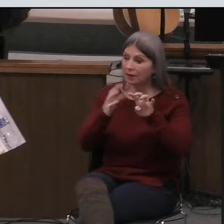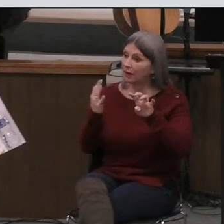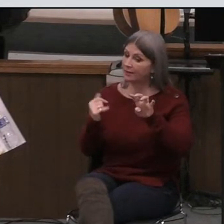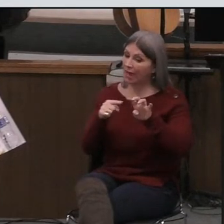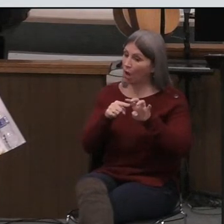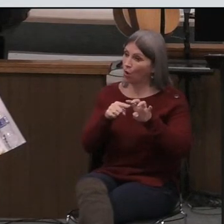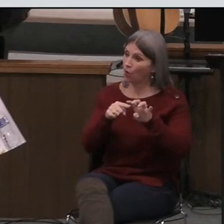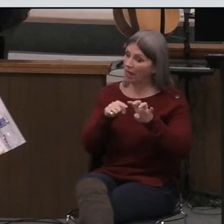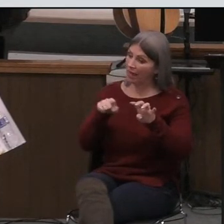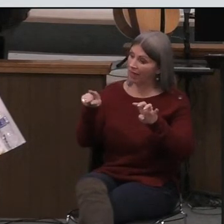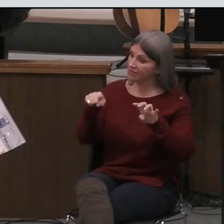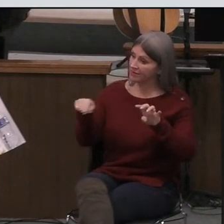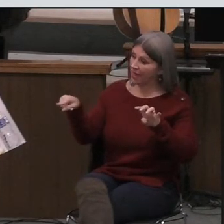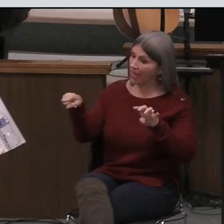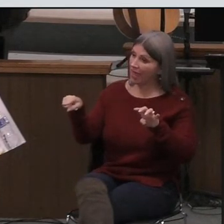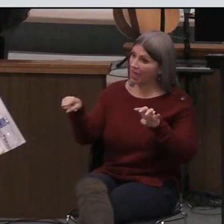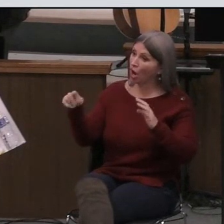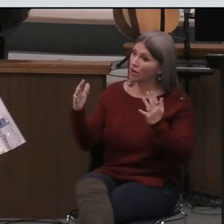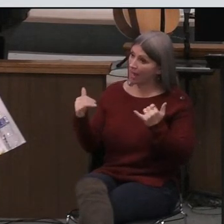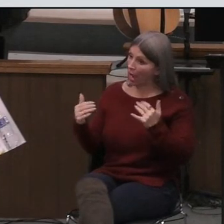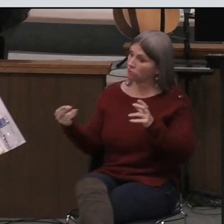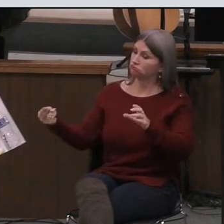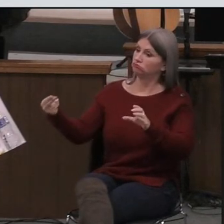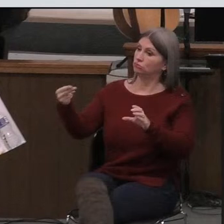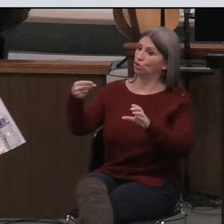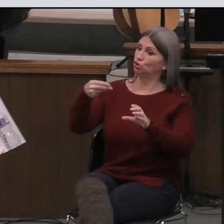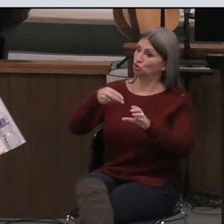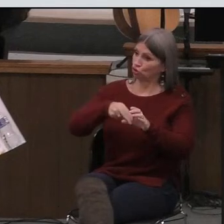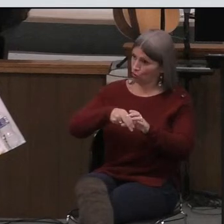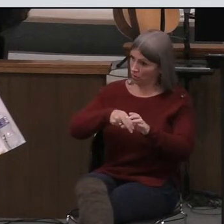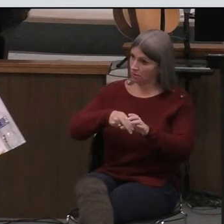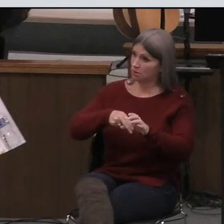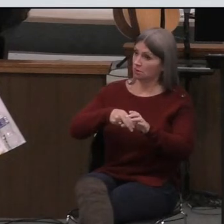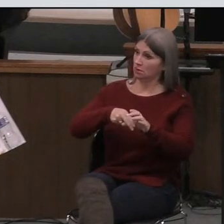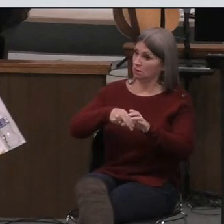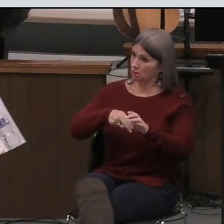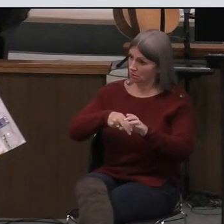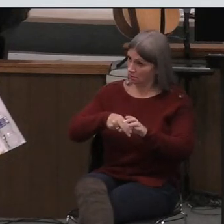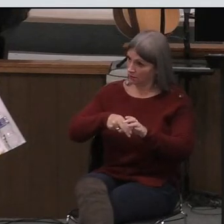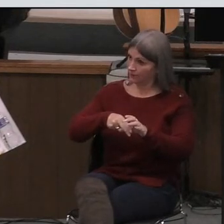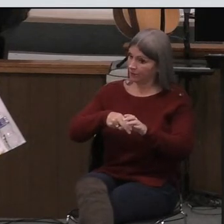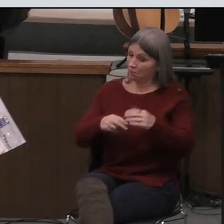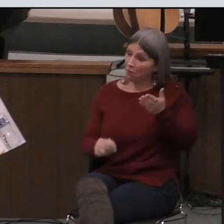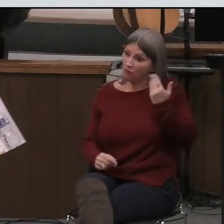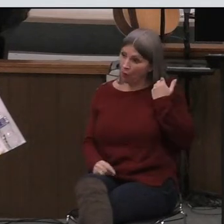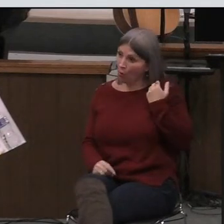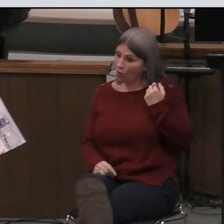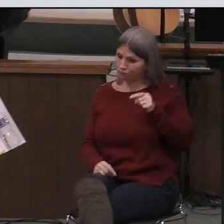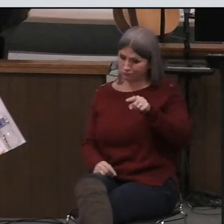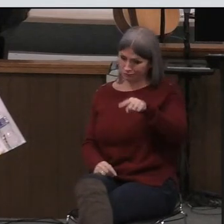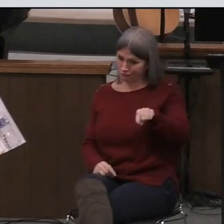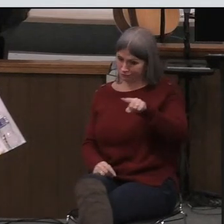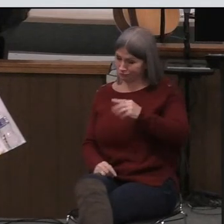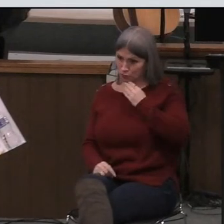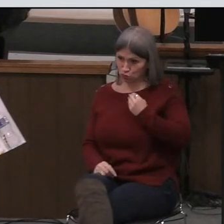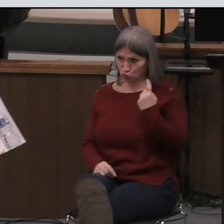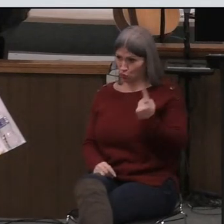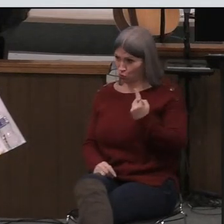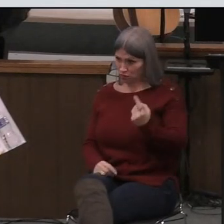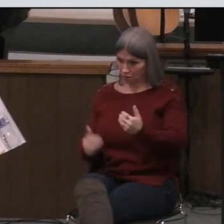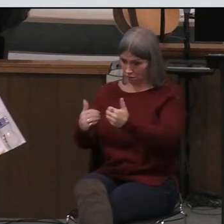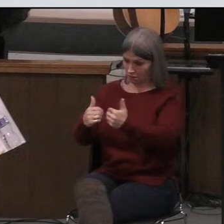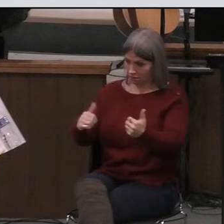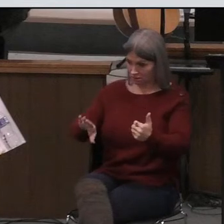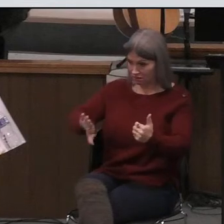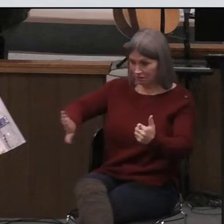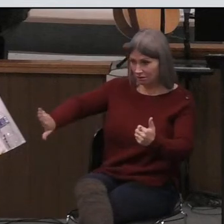that the Gentiles are now members of the body was foreign to the Jews and